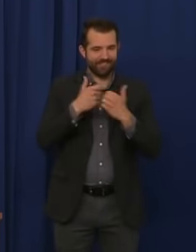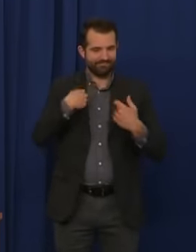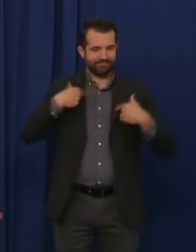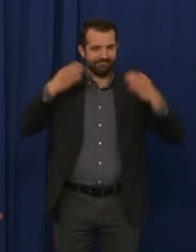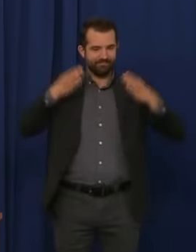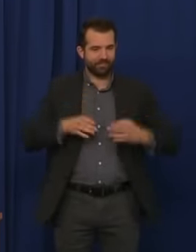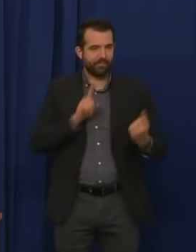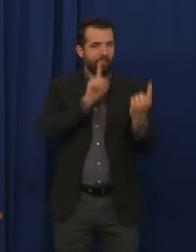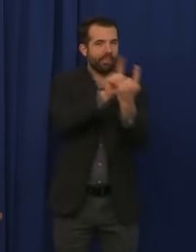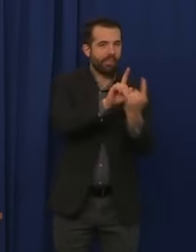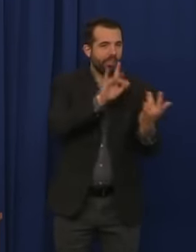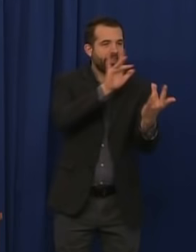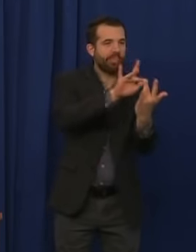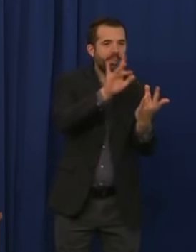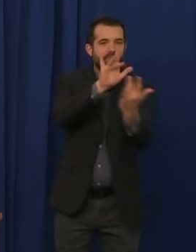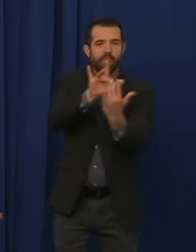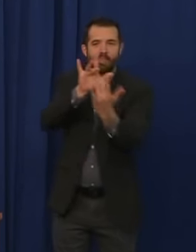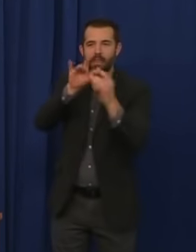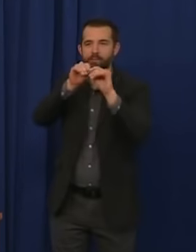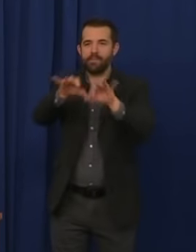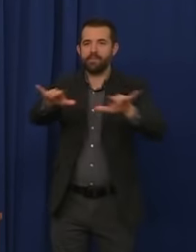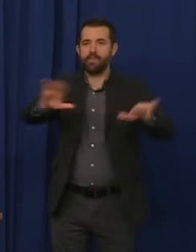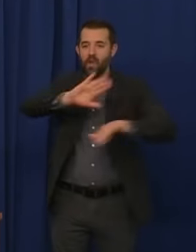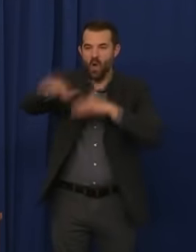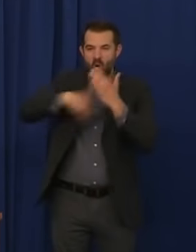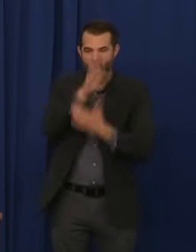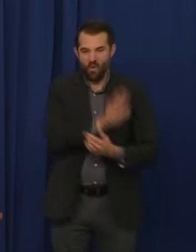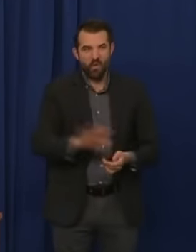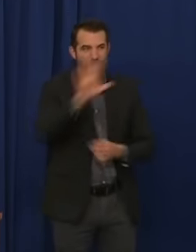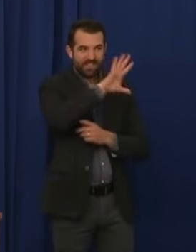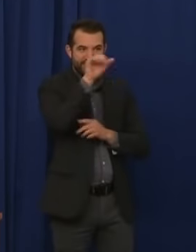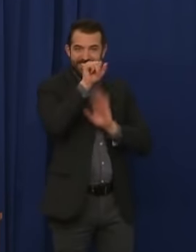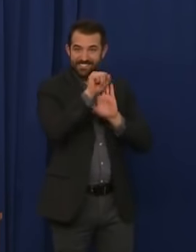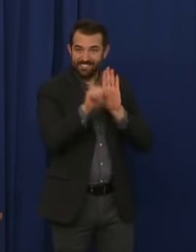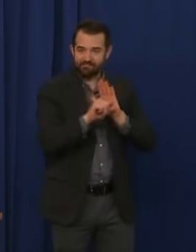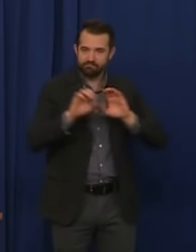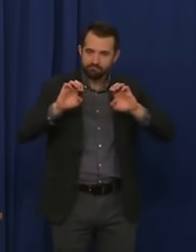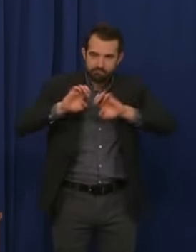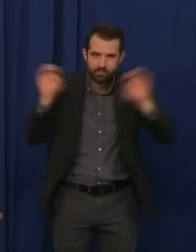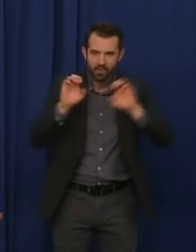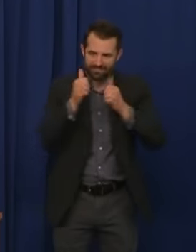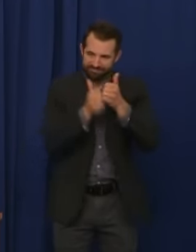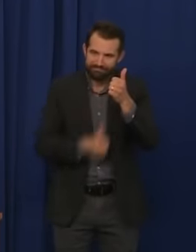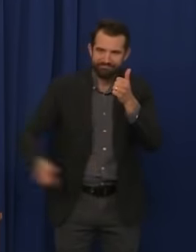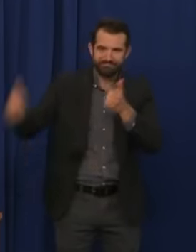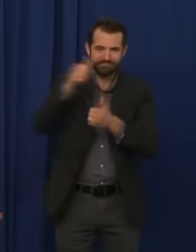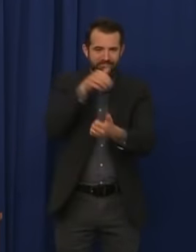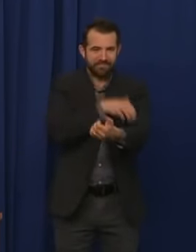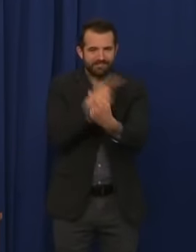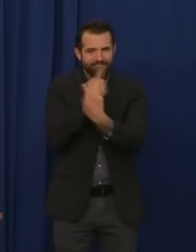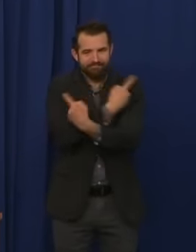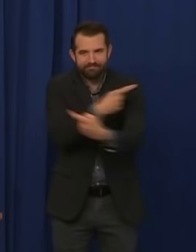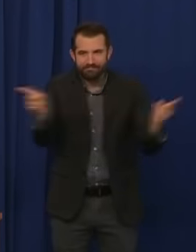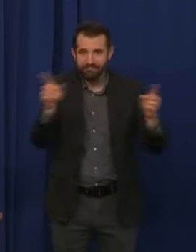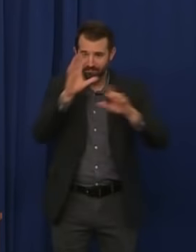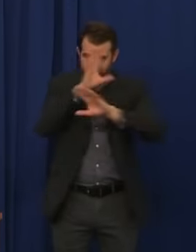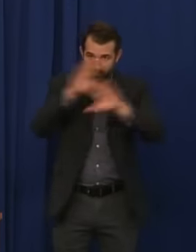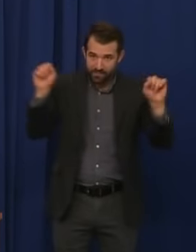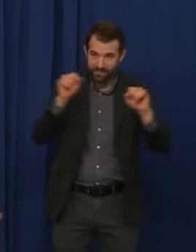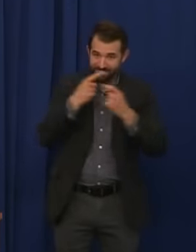have invoked their emergency executive powers. It is why the president has declared every state a federal disaster